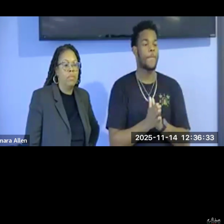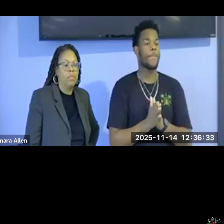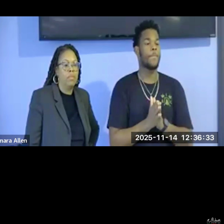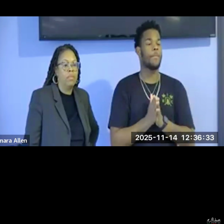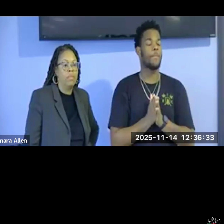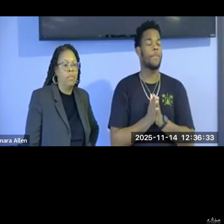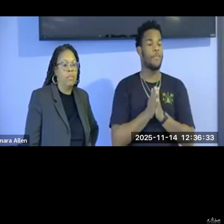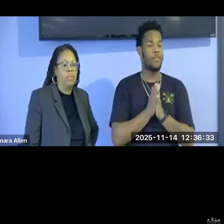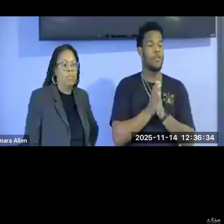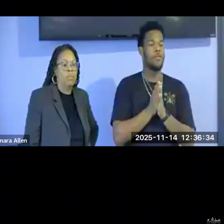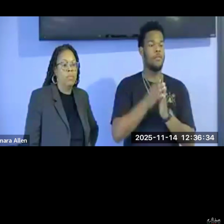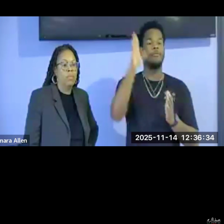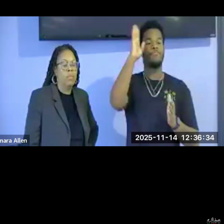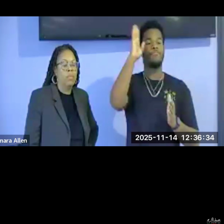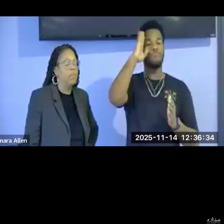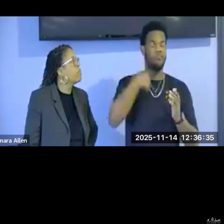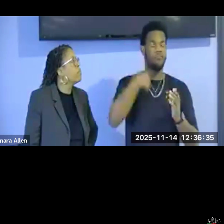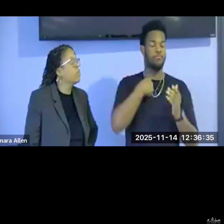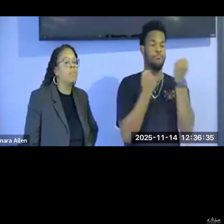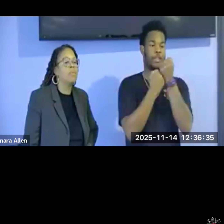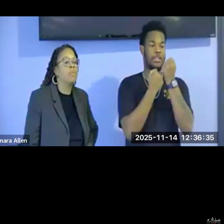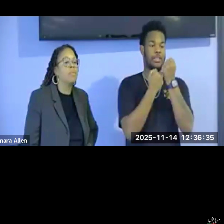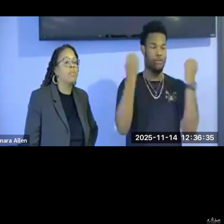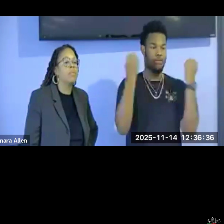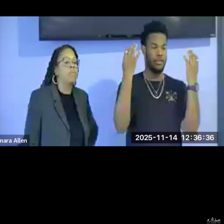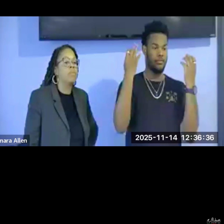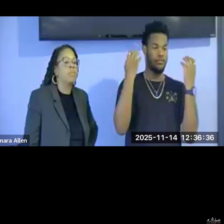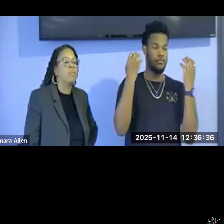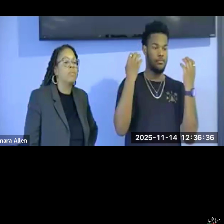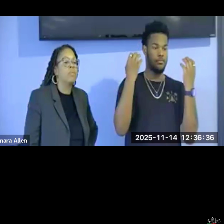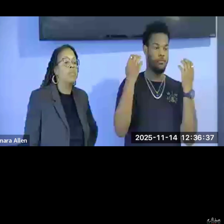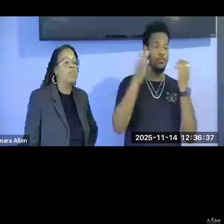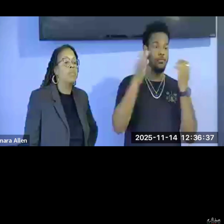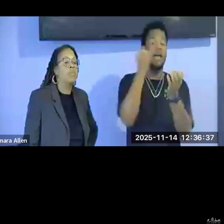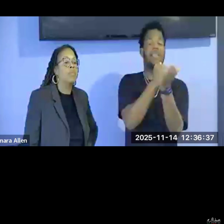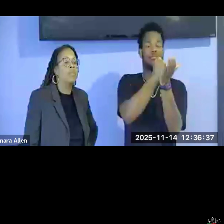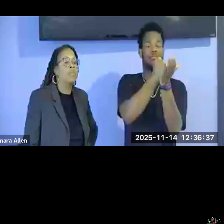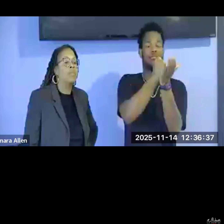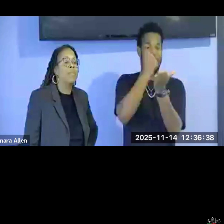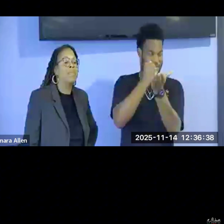All right, we have one question from an audience member.